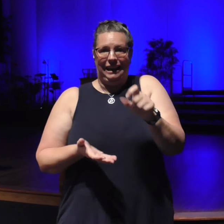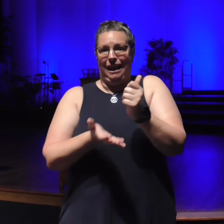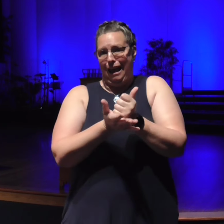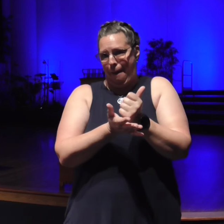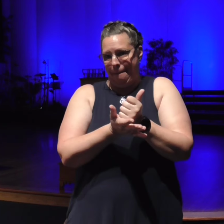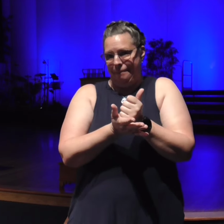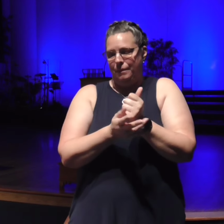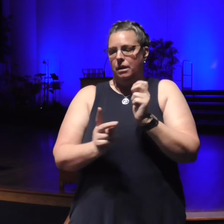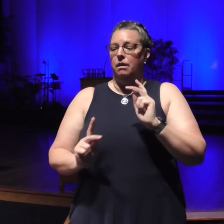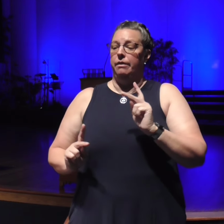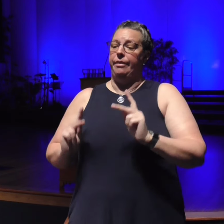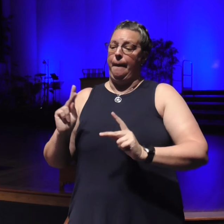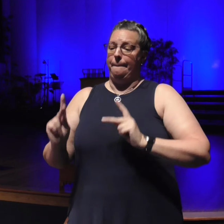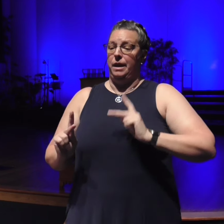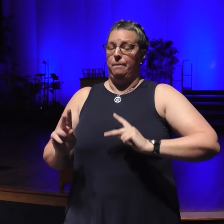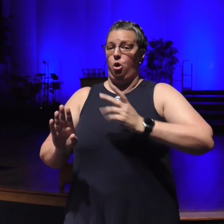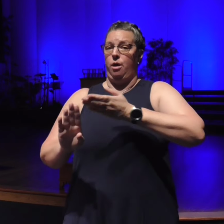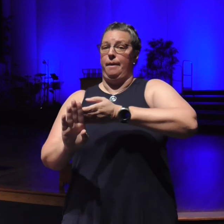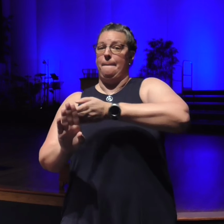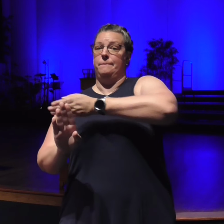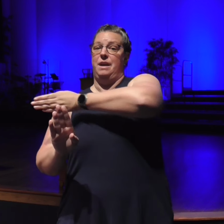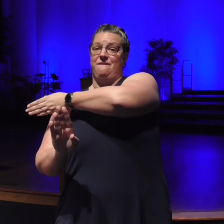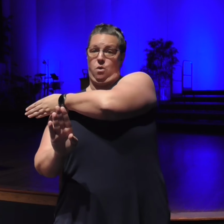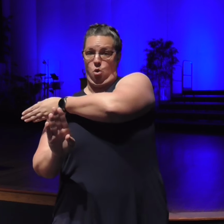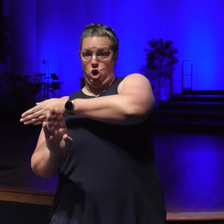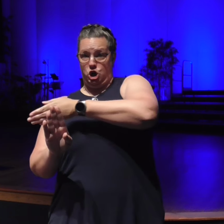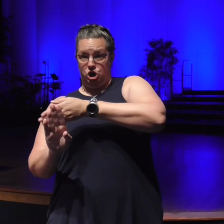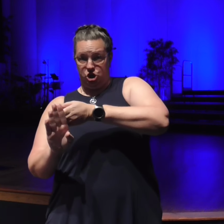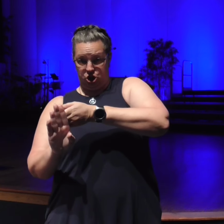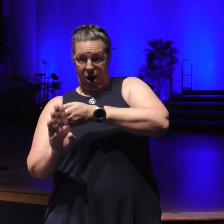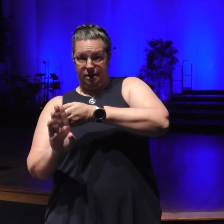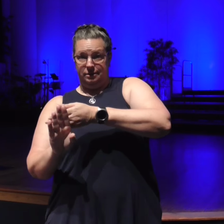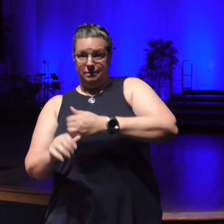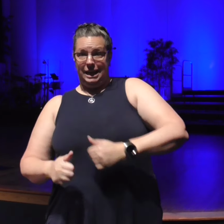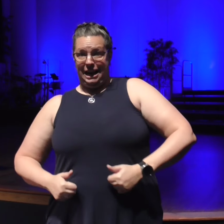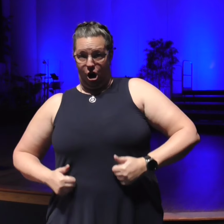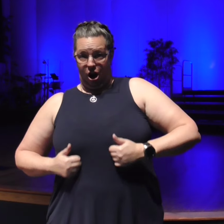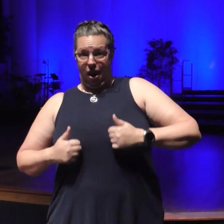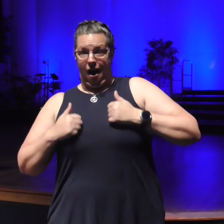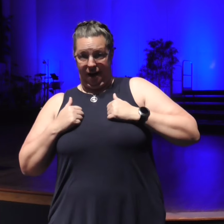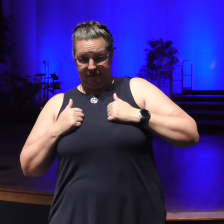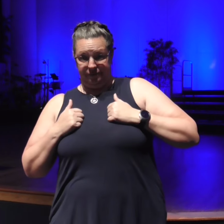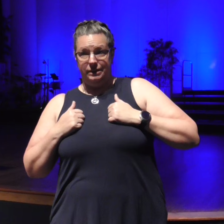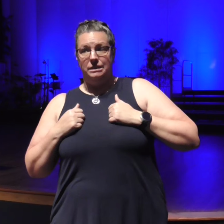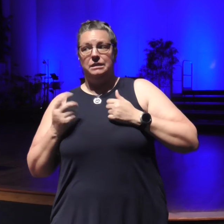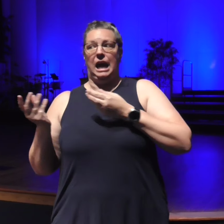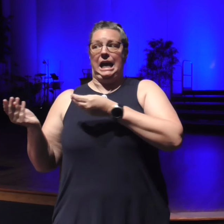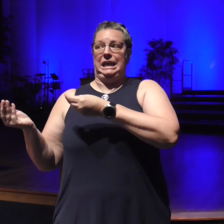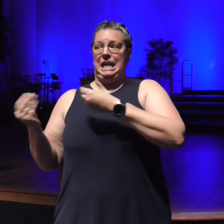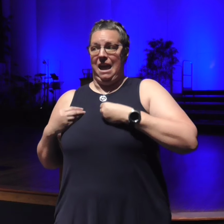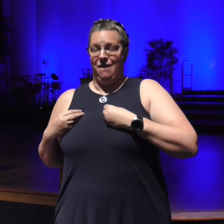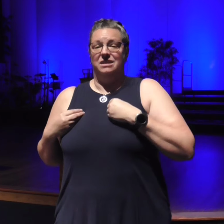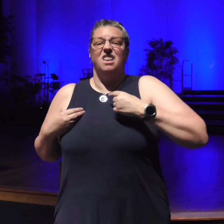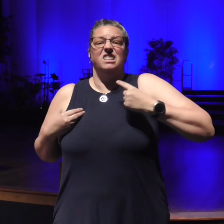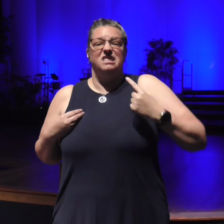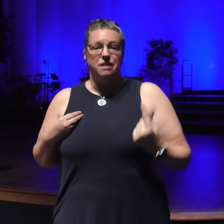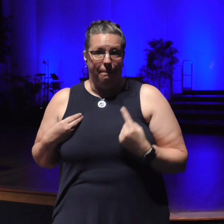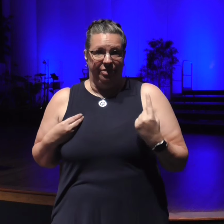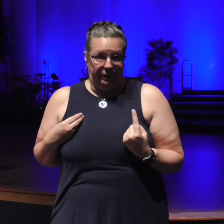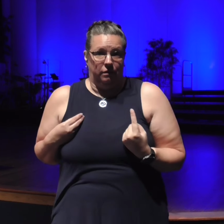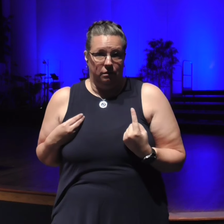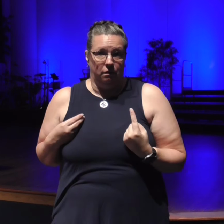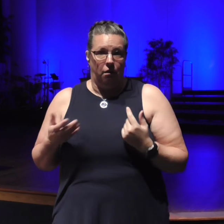people before us in our lives have probably given us something that